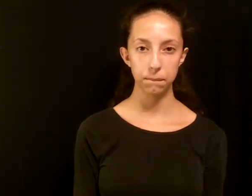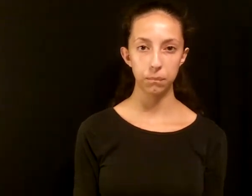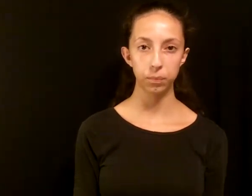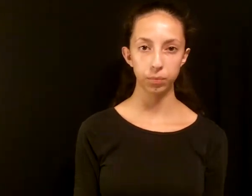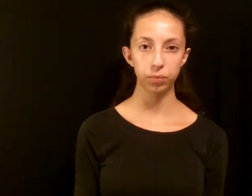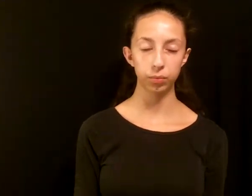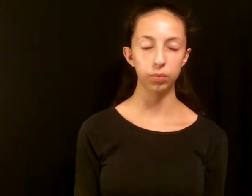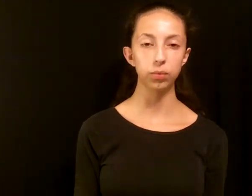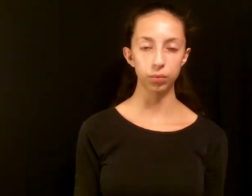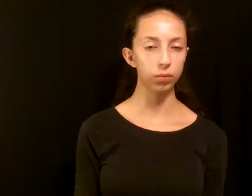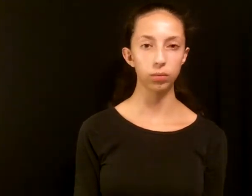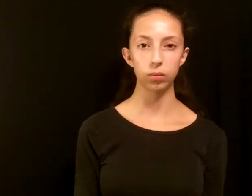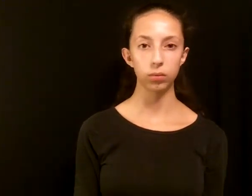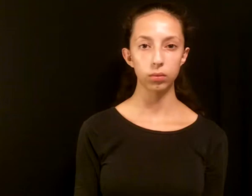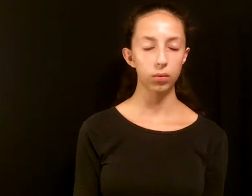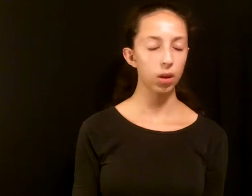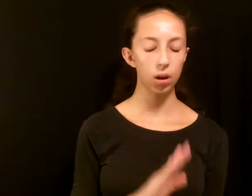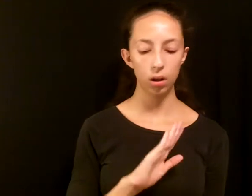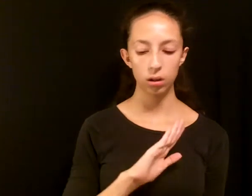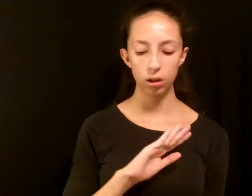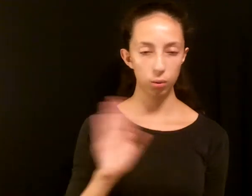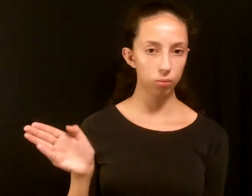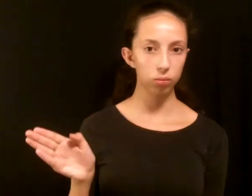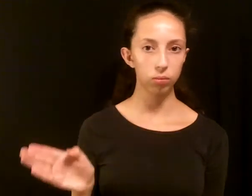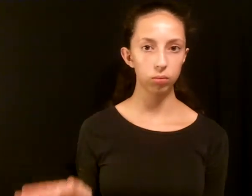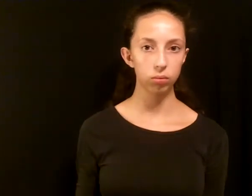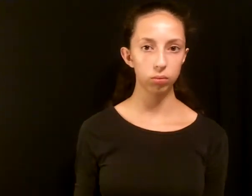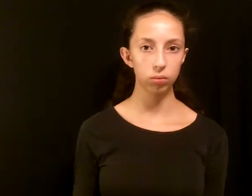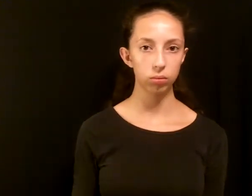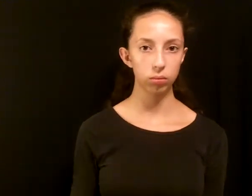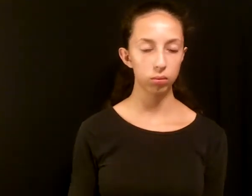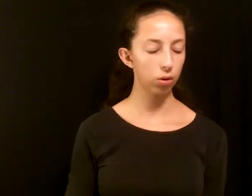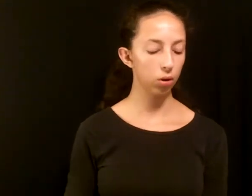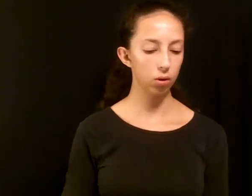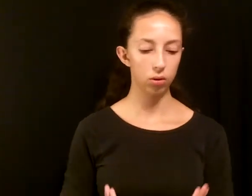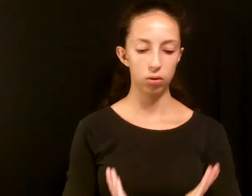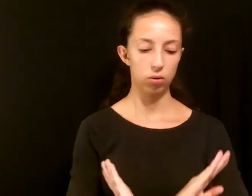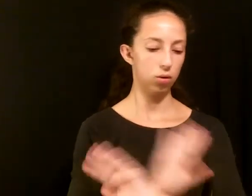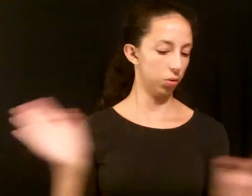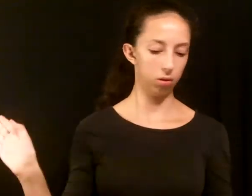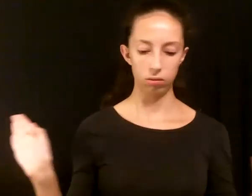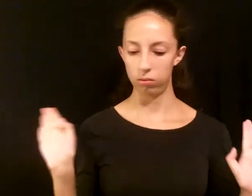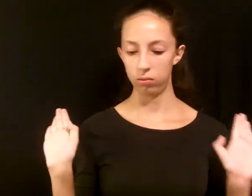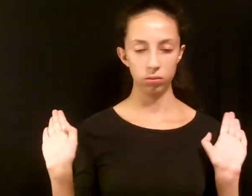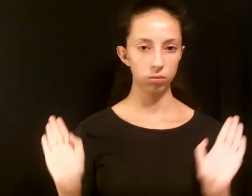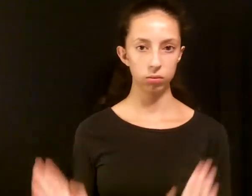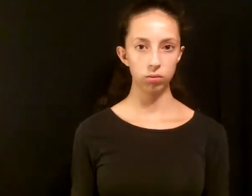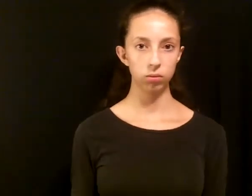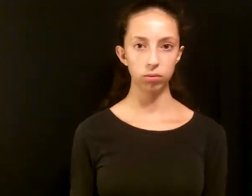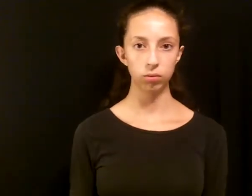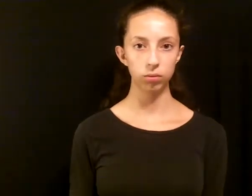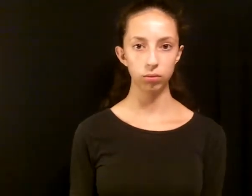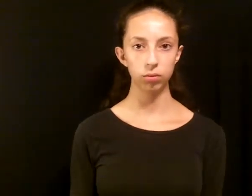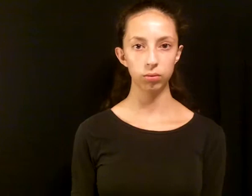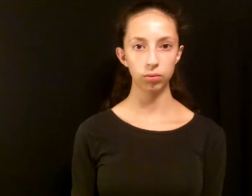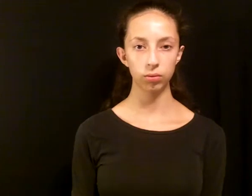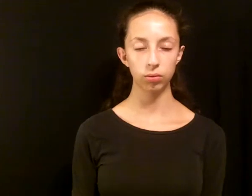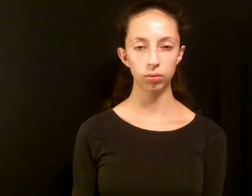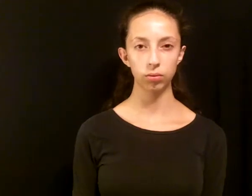counting numbers. We're not talking about years. No years. But when we're talking about counting, if we